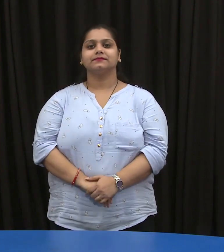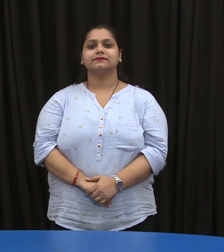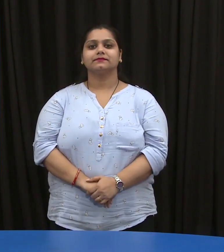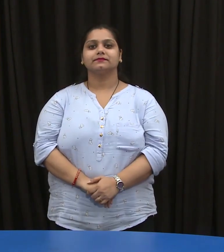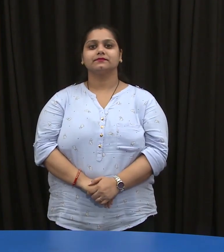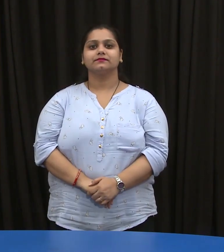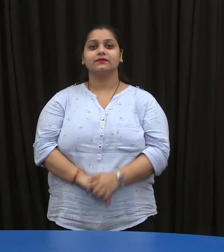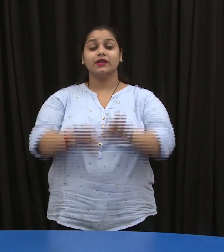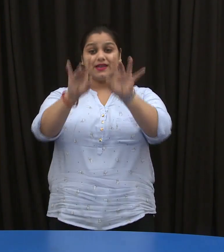desktop elements,